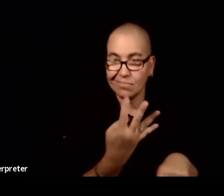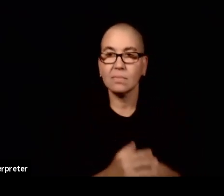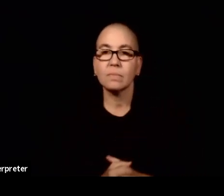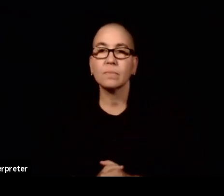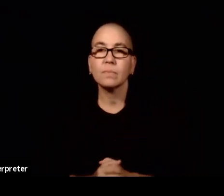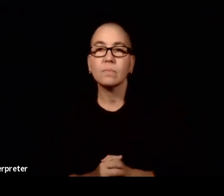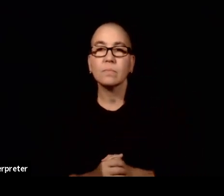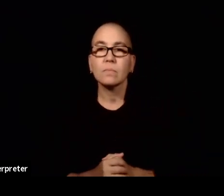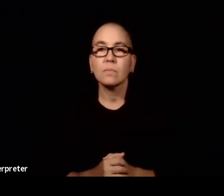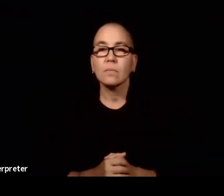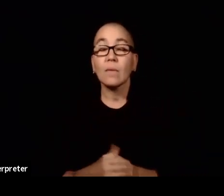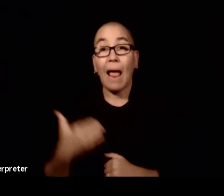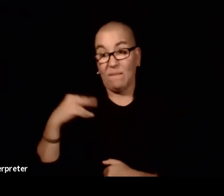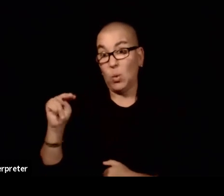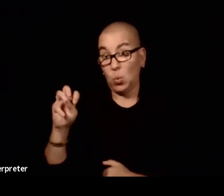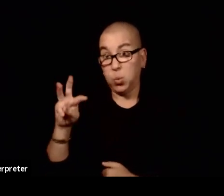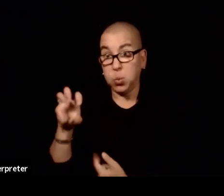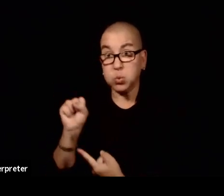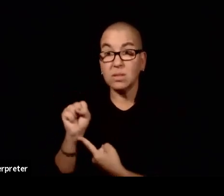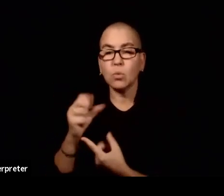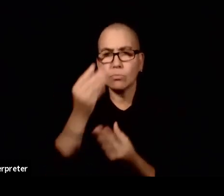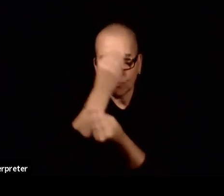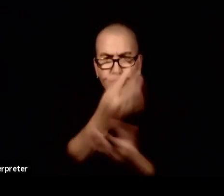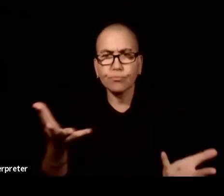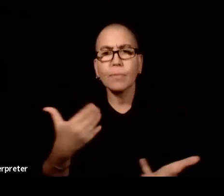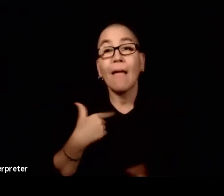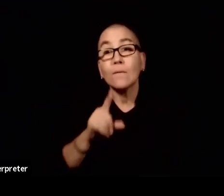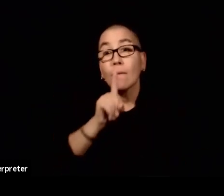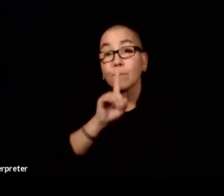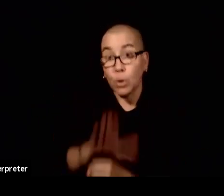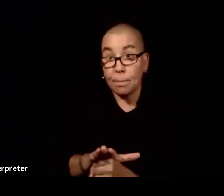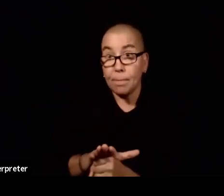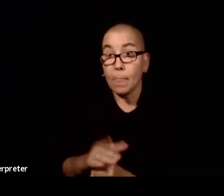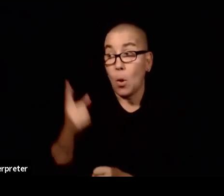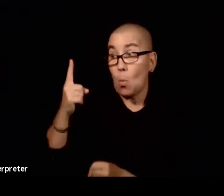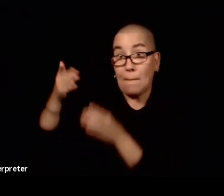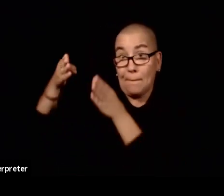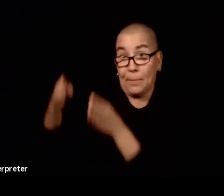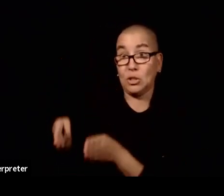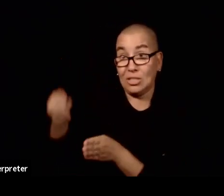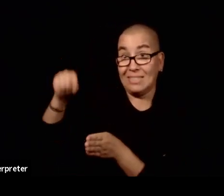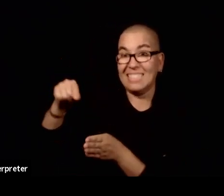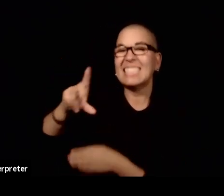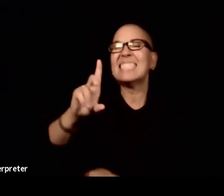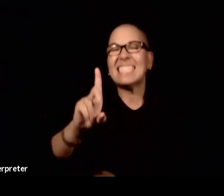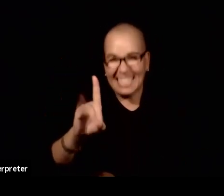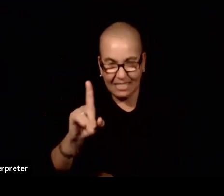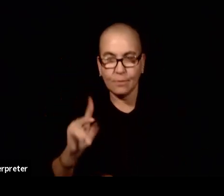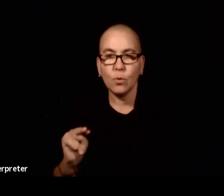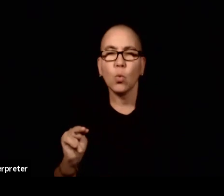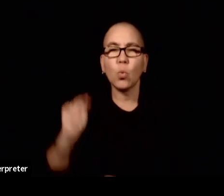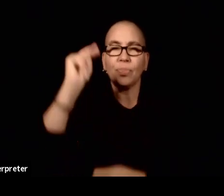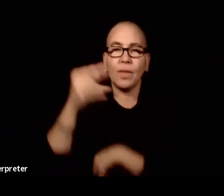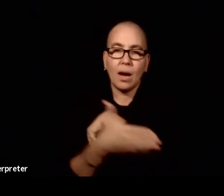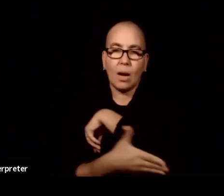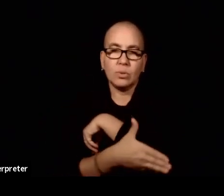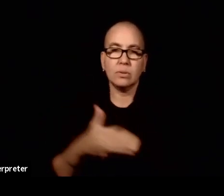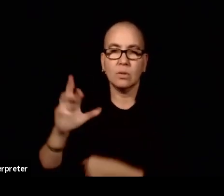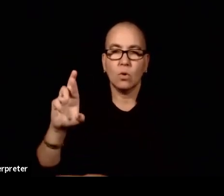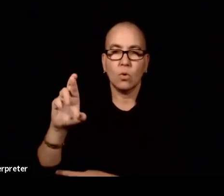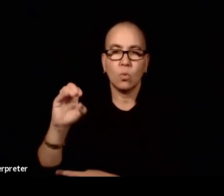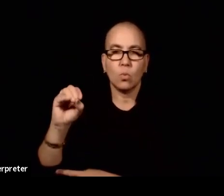confirmation just yesterday that a person who attended the North Country Rodeo near Effie, Minnesota, which is in